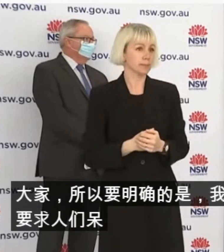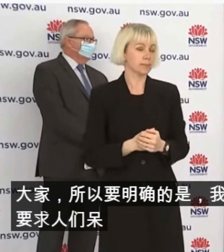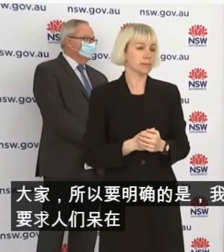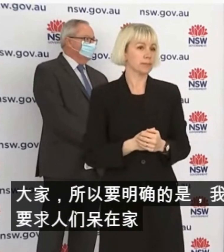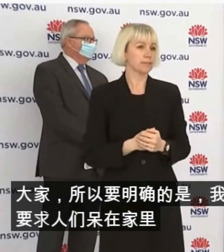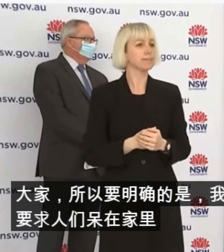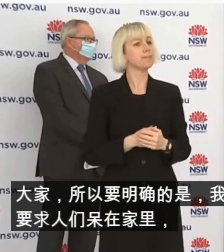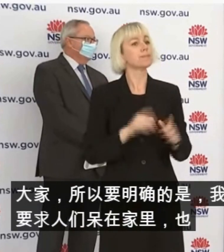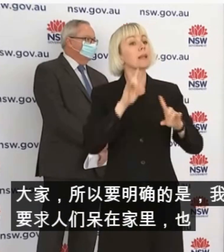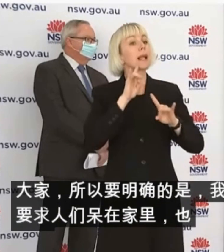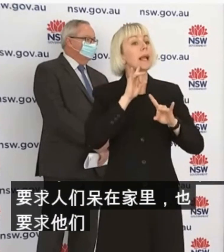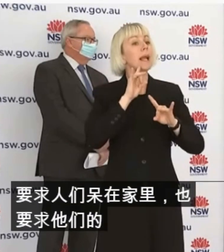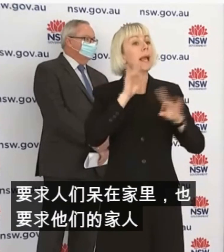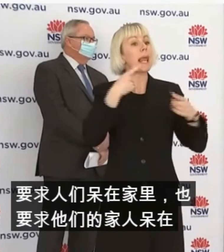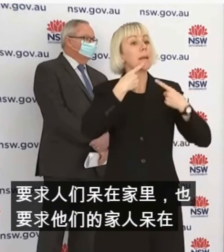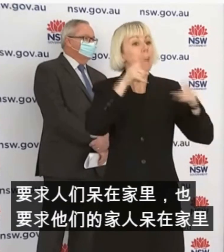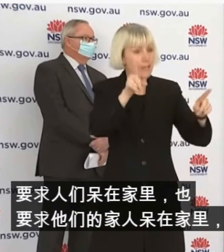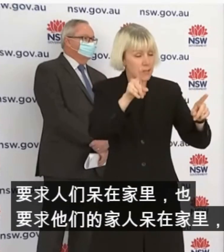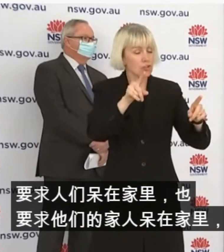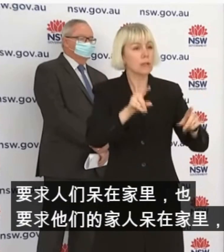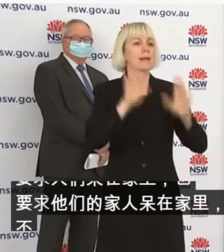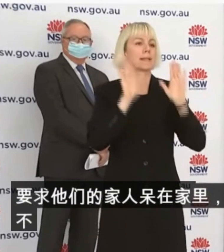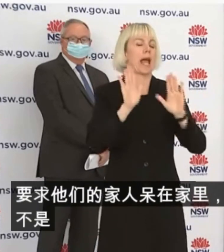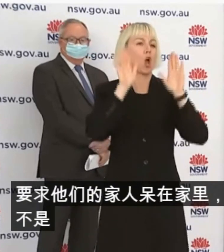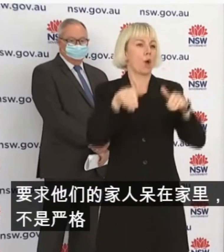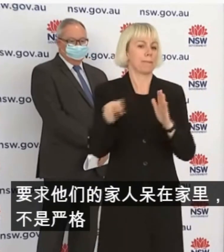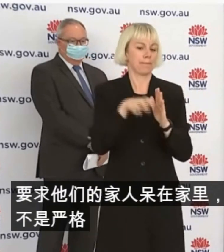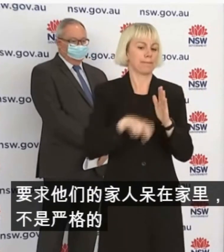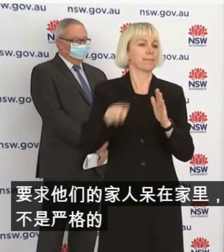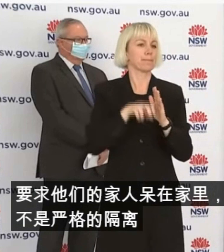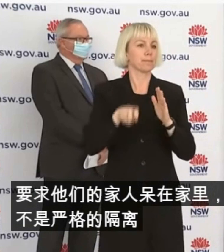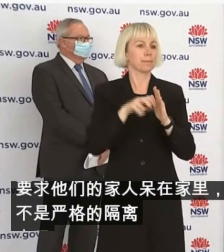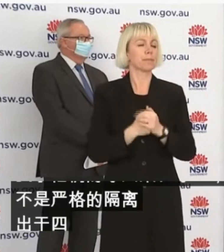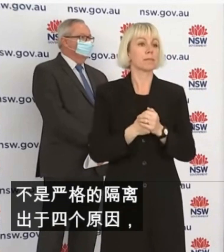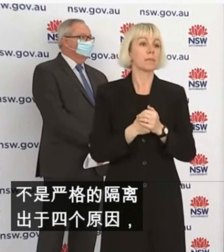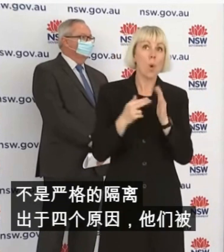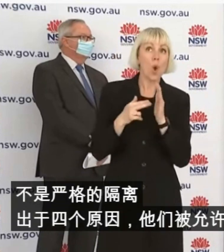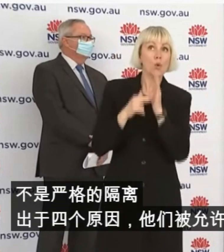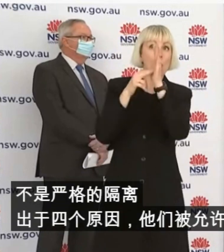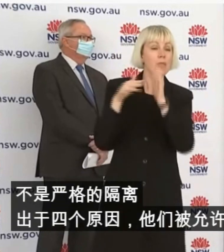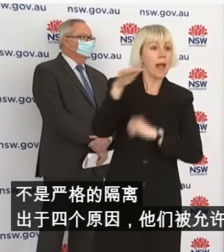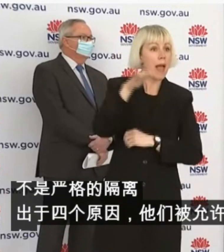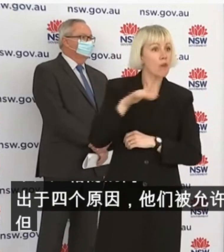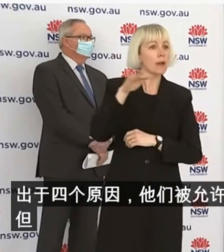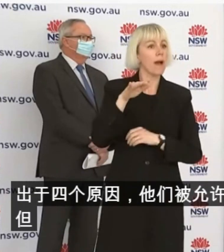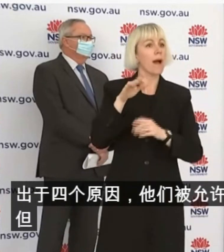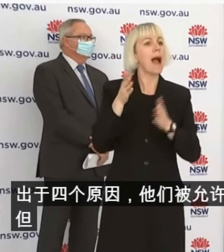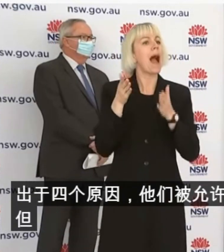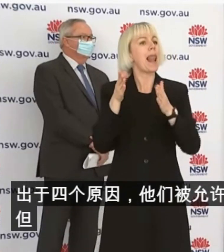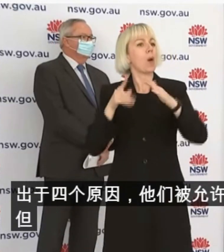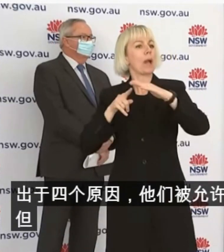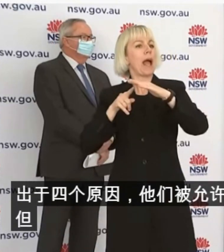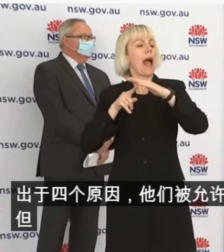asking people to stay at home and also for their families to stay at home. So it isn't strict isolation. They are allowed to go out for the 4 reasons. But because